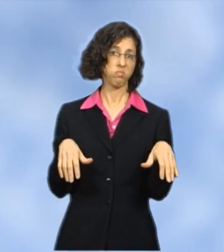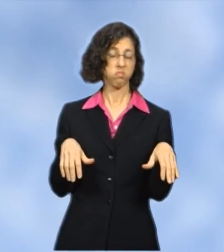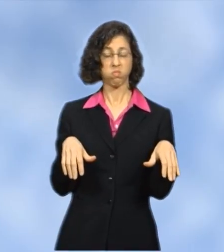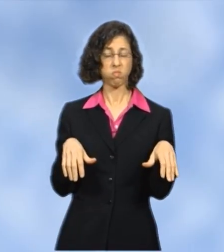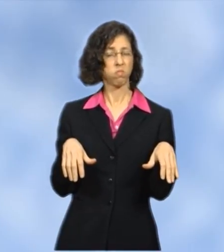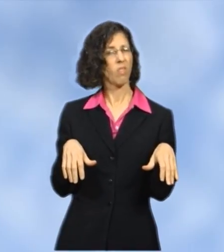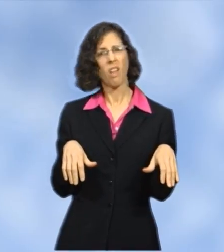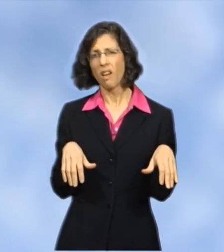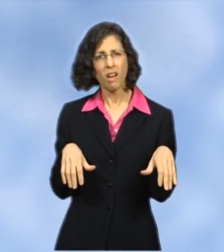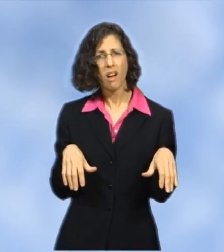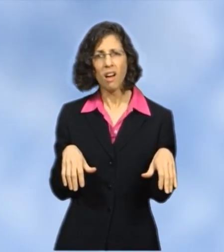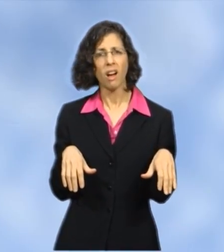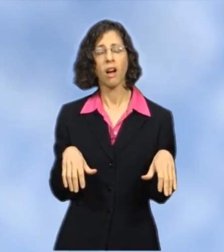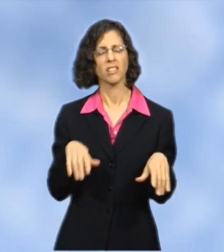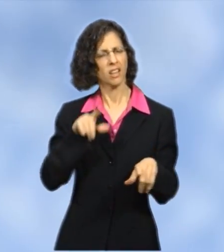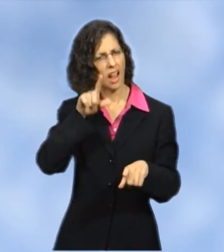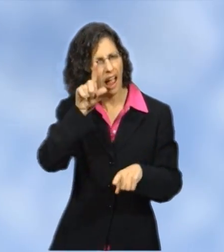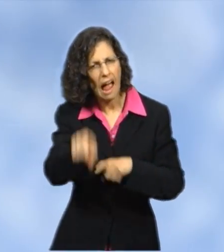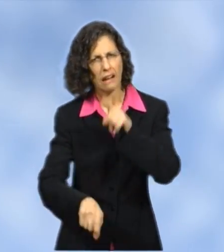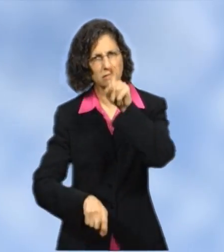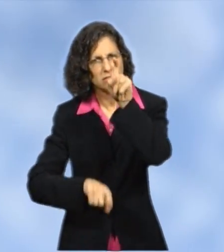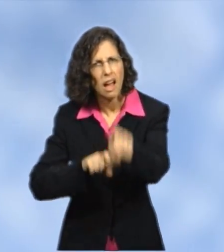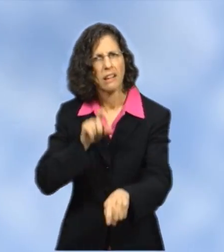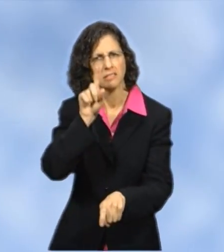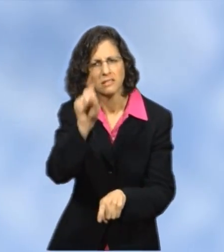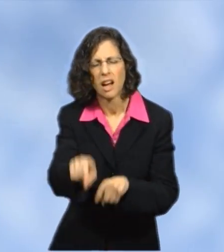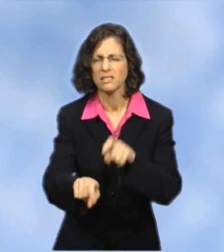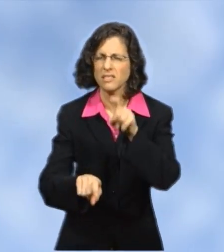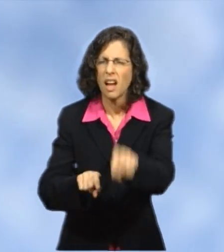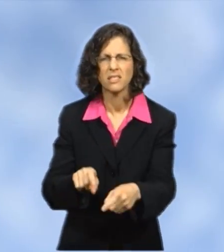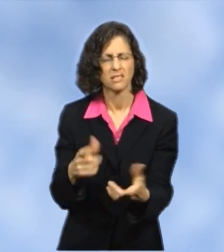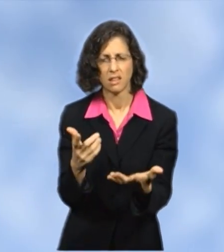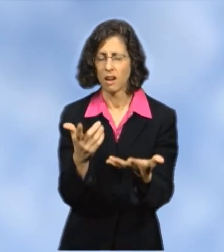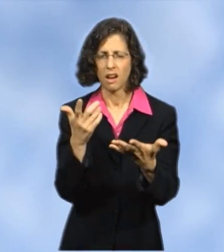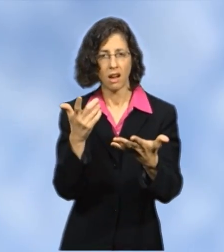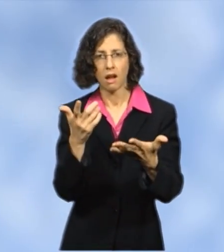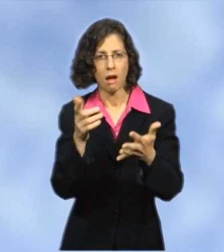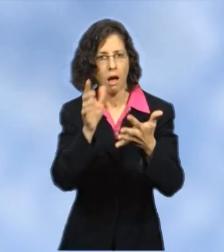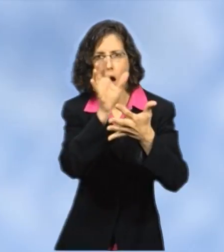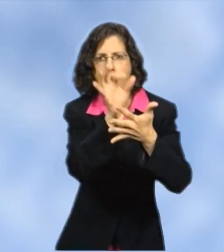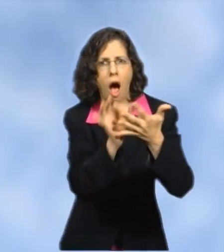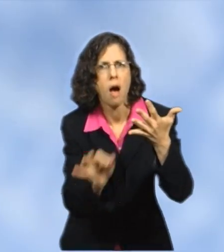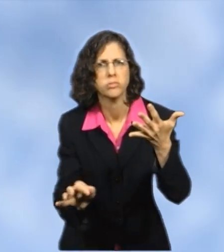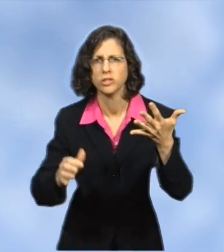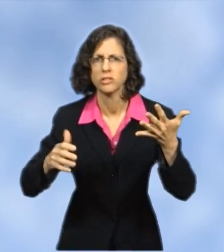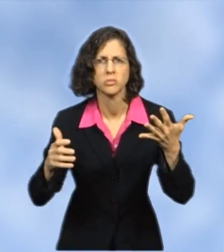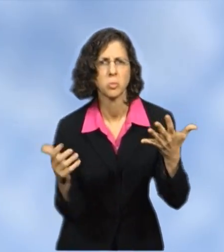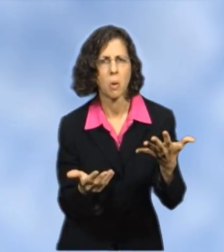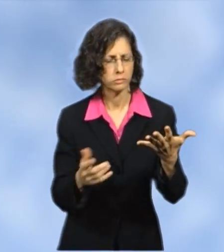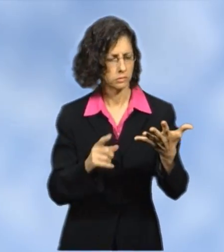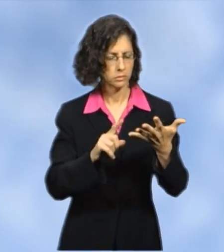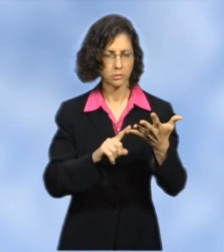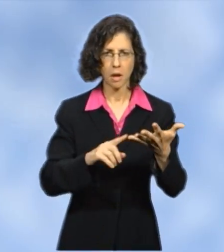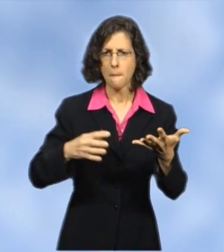Don't sit back and let the doctors make these decisions without your input. Ask about your options,